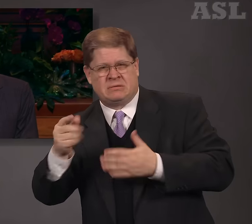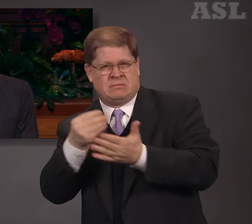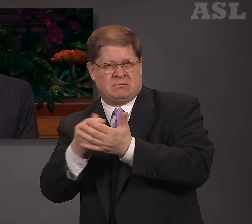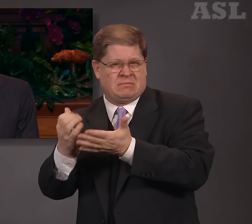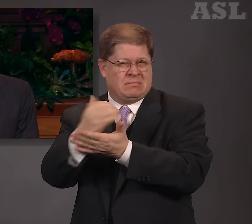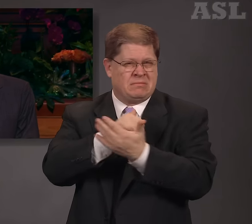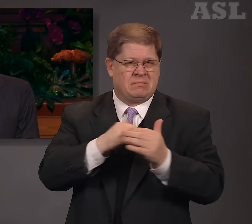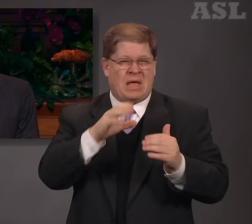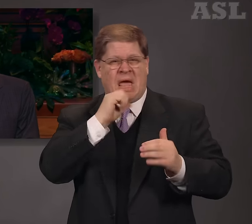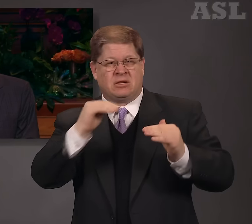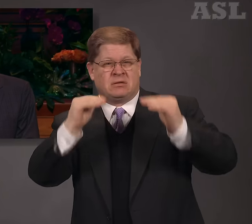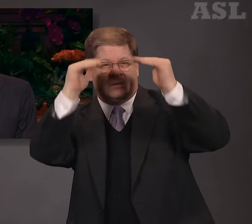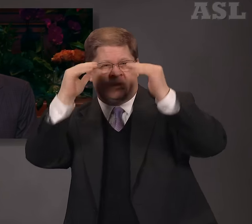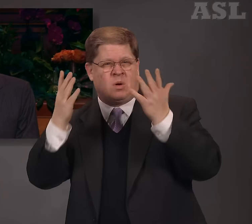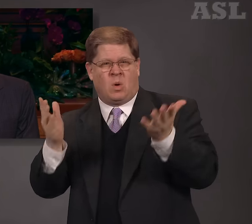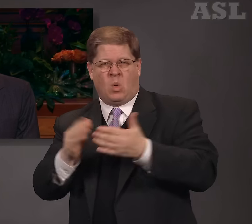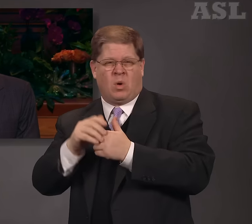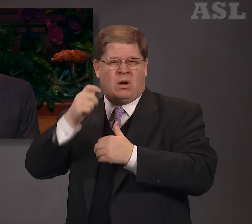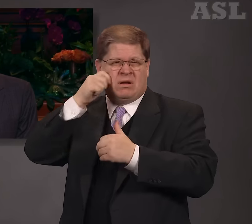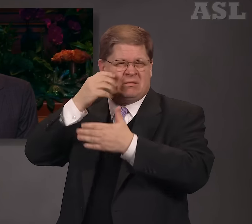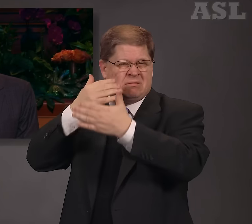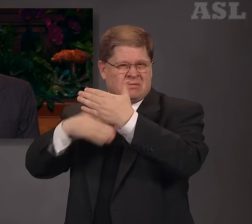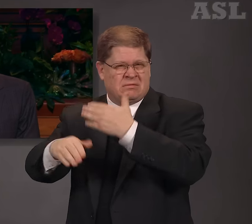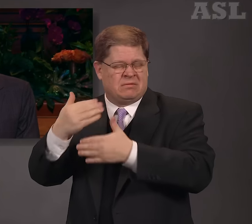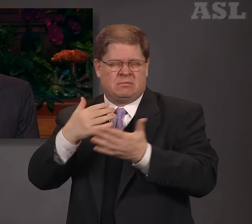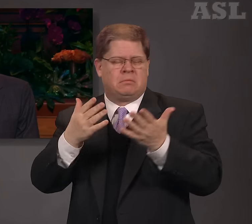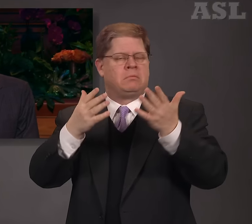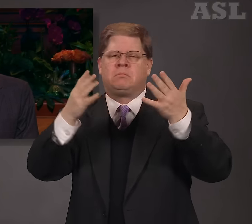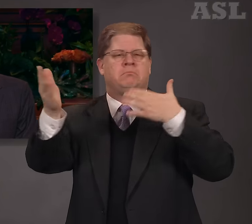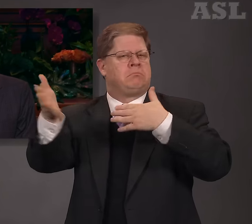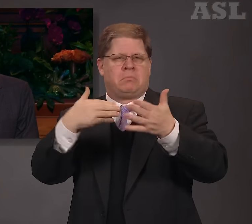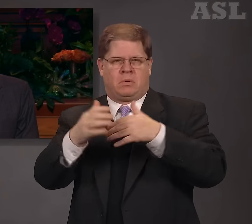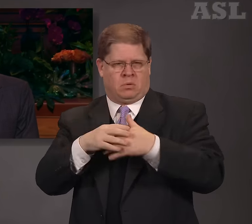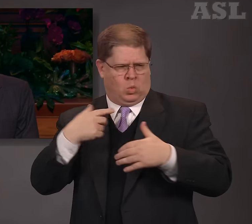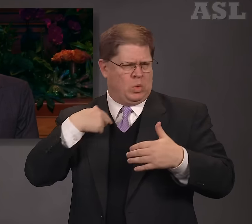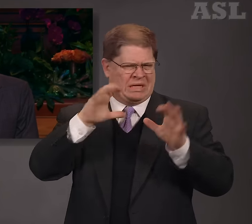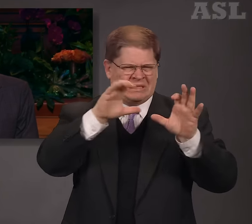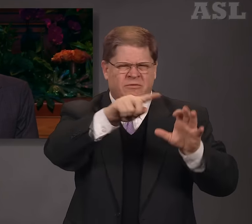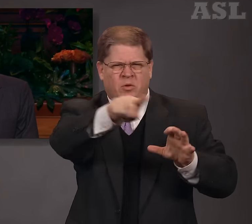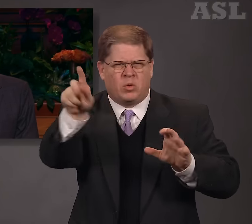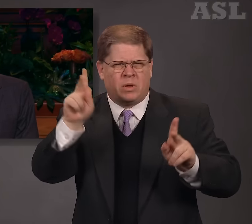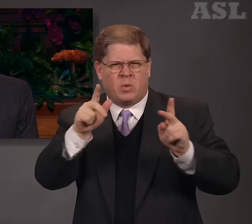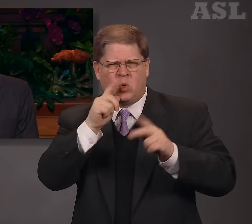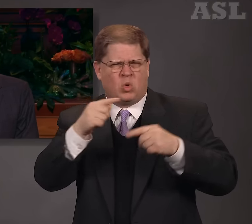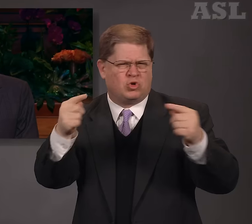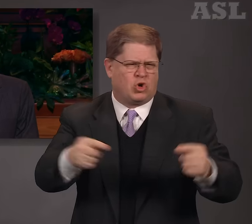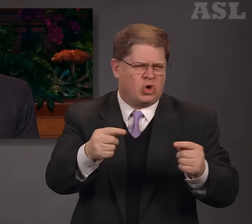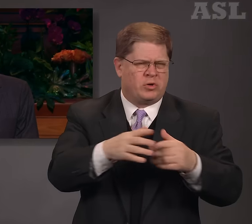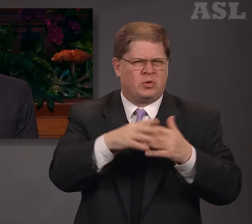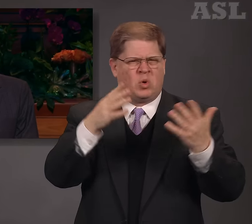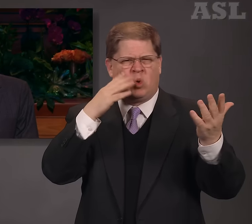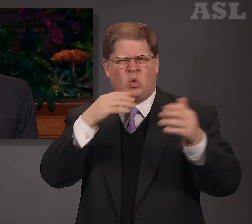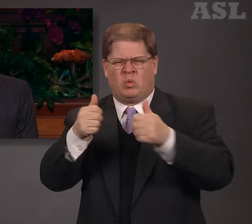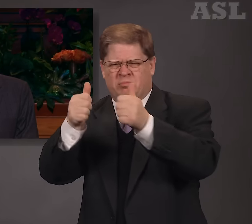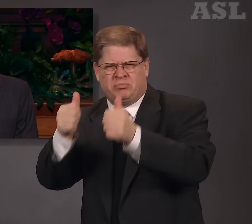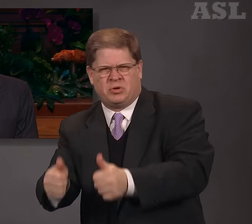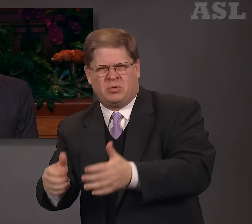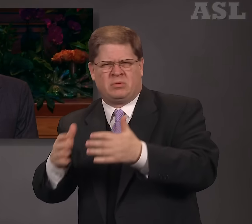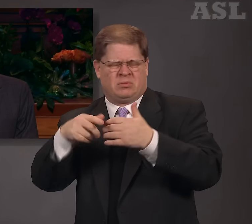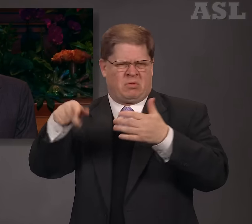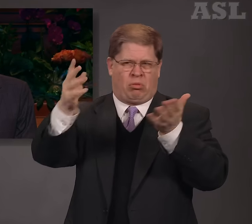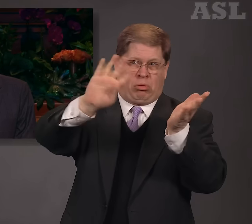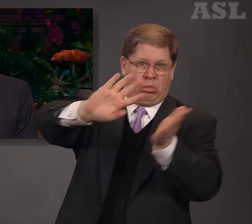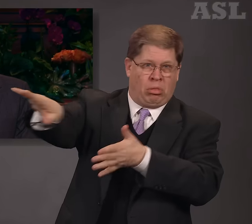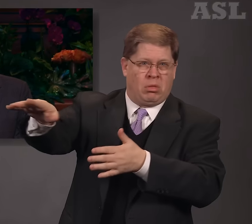ethnicity. We seek out those who are hurt and broken, the marginalized, for all are alike unto